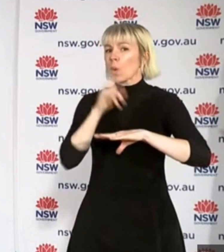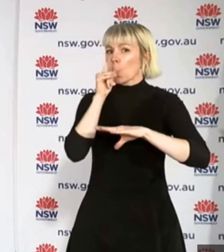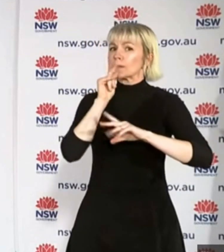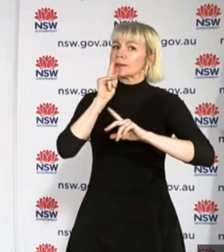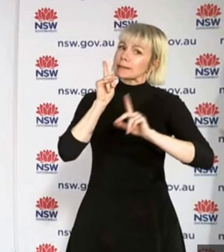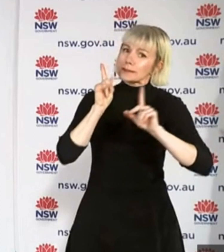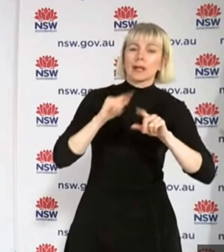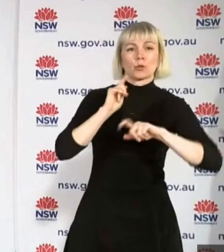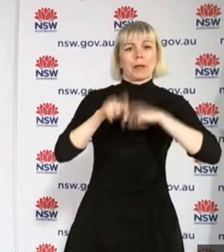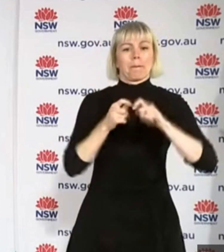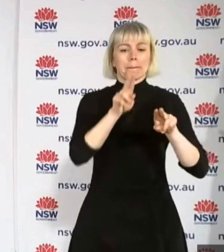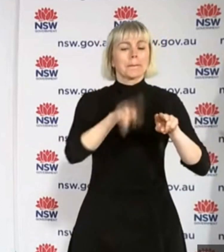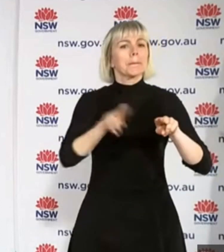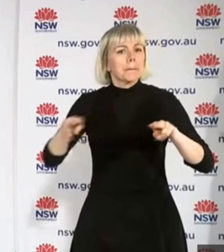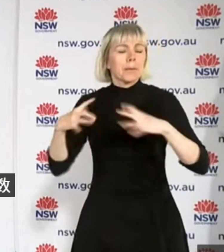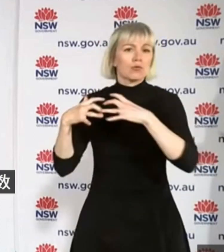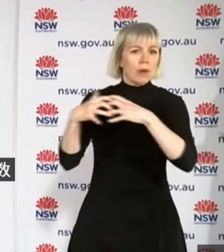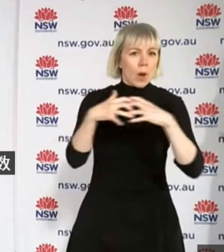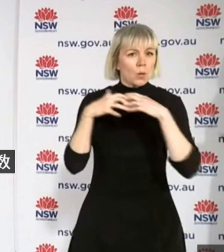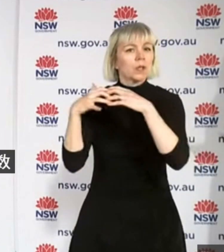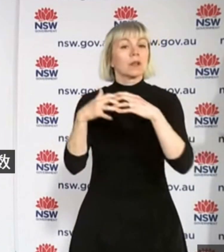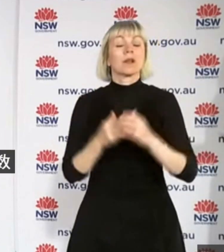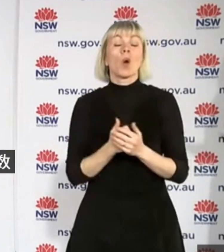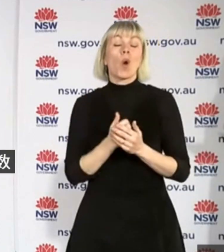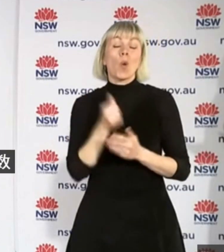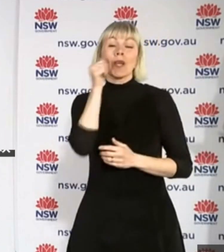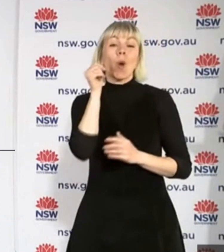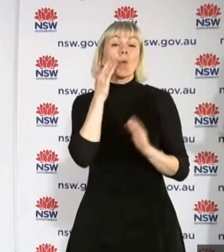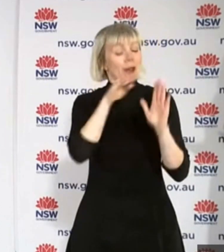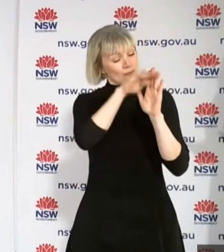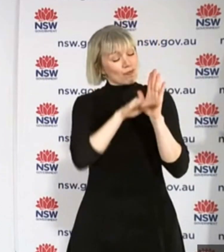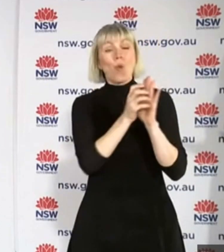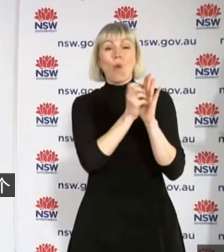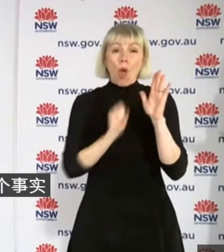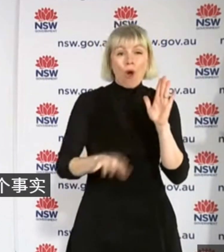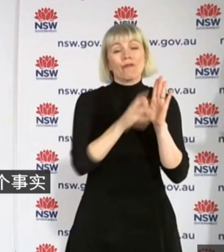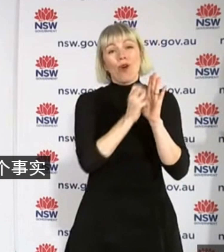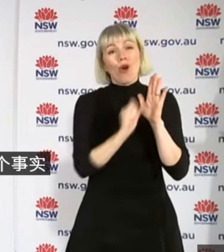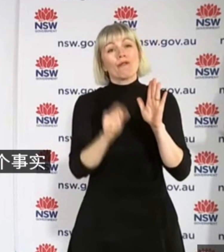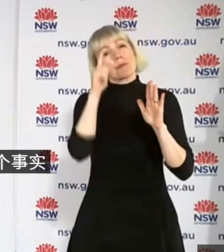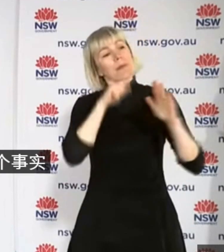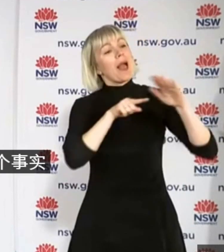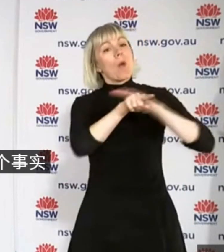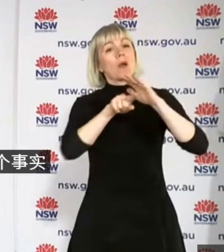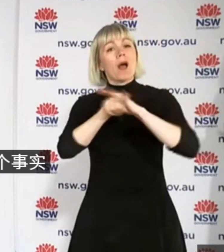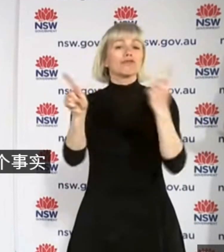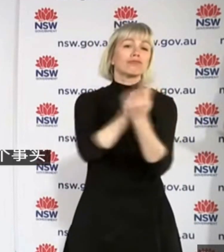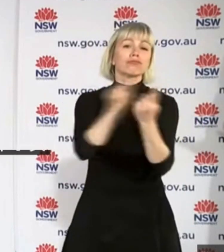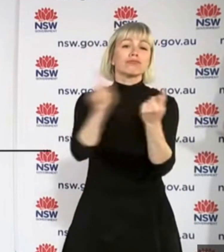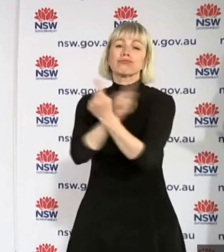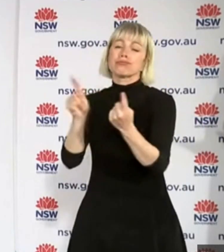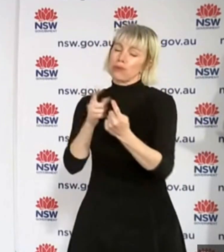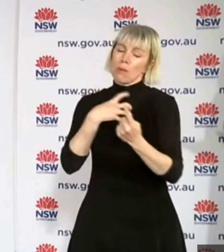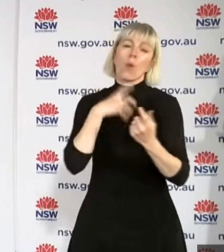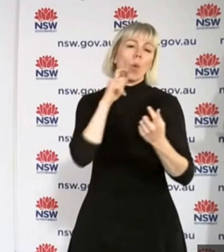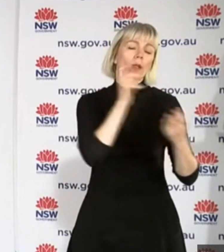double dose, that the case numbers will go through the roof, but what will protect us is the fact that so many people have received at least the